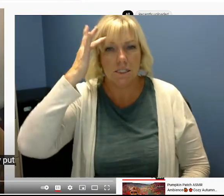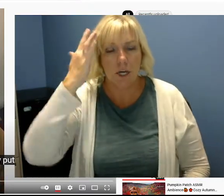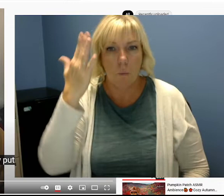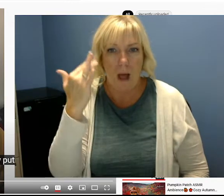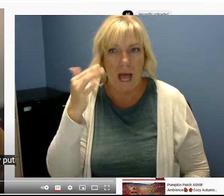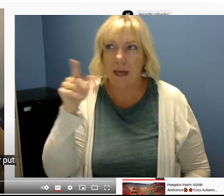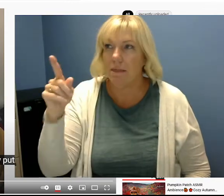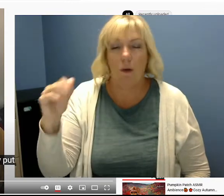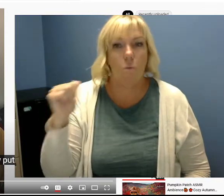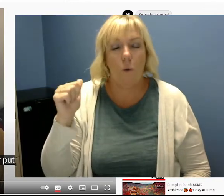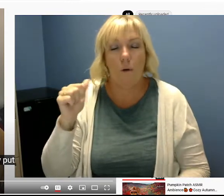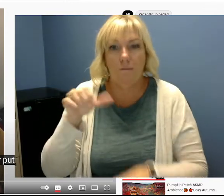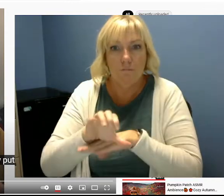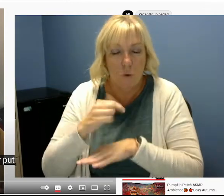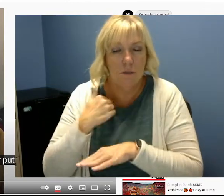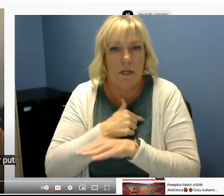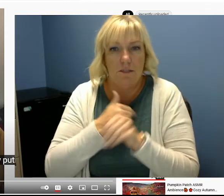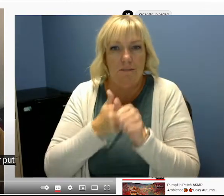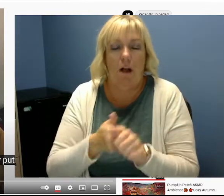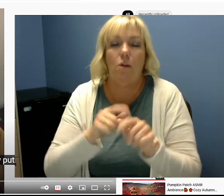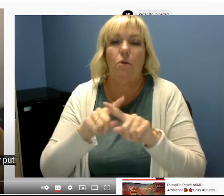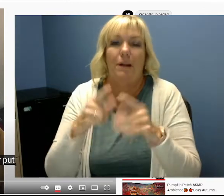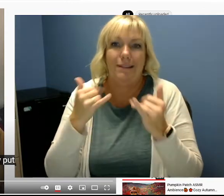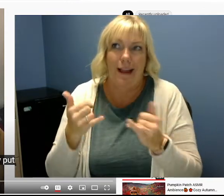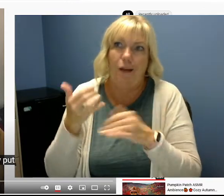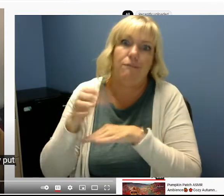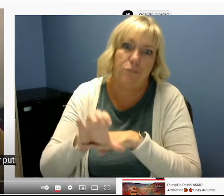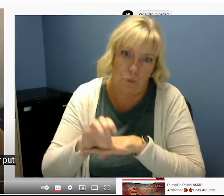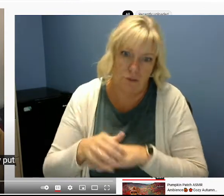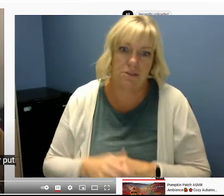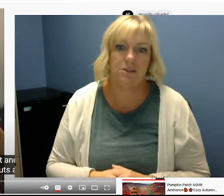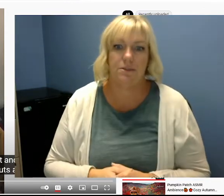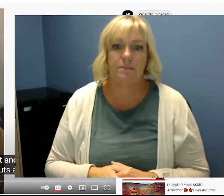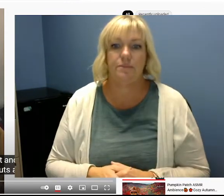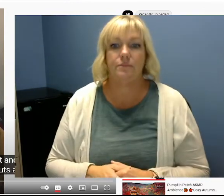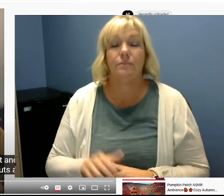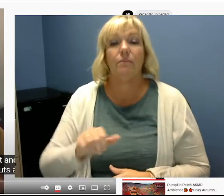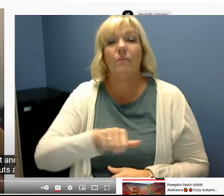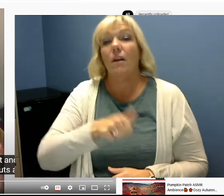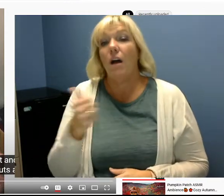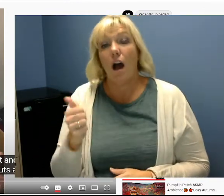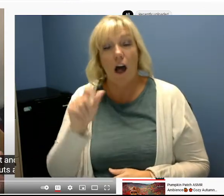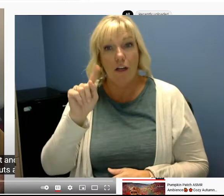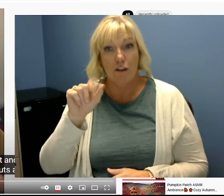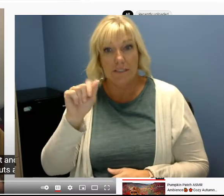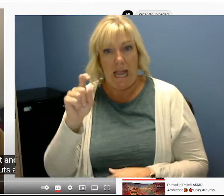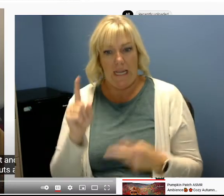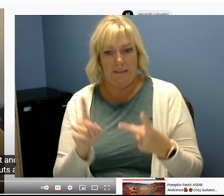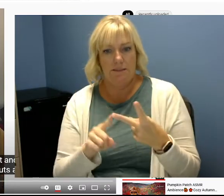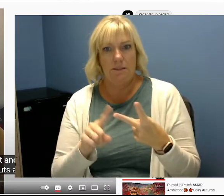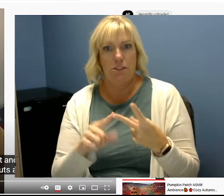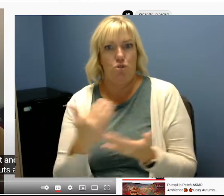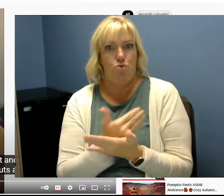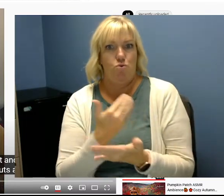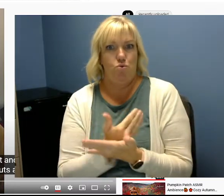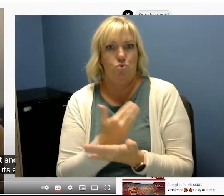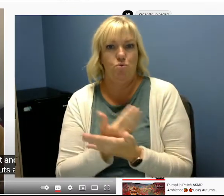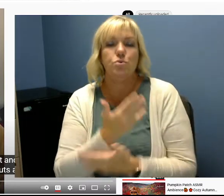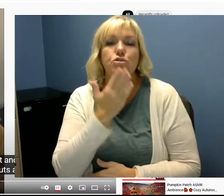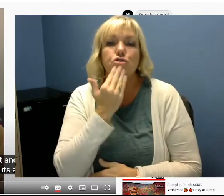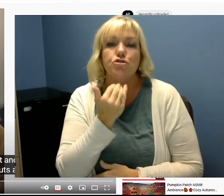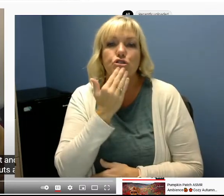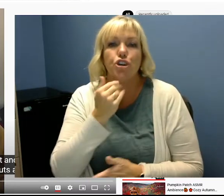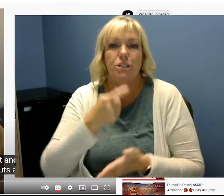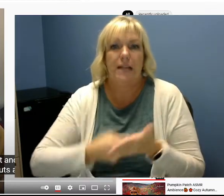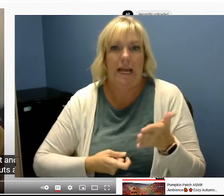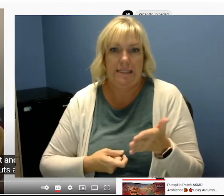going to enforce it. The first tax that they put onto the colonists, that's a new tax, is the Sugar Act. And what this does